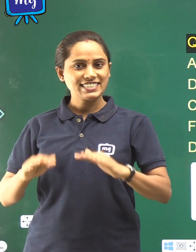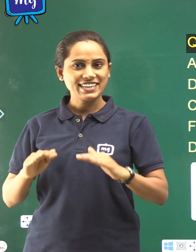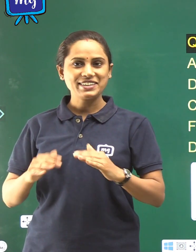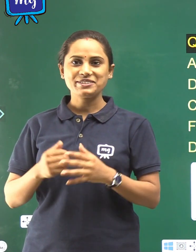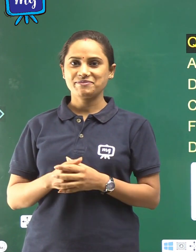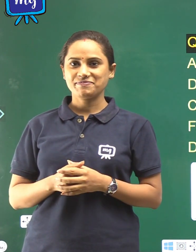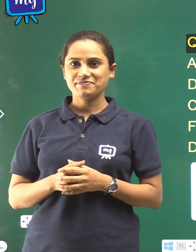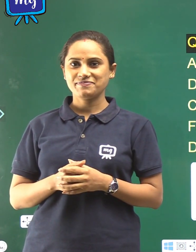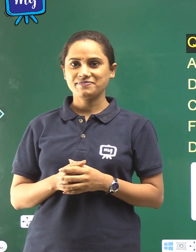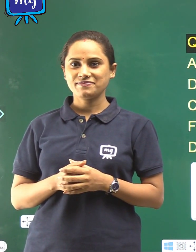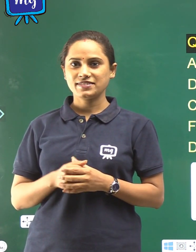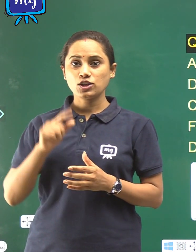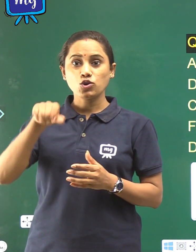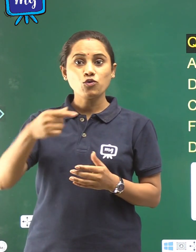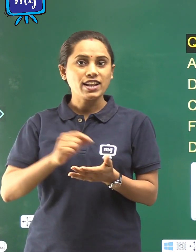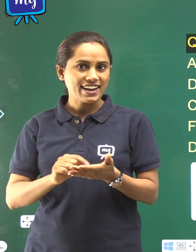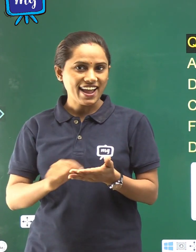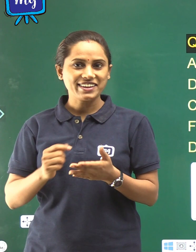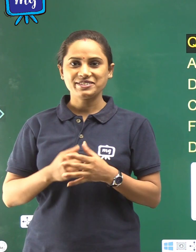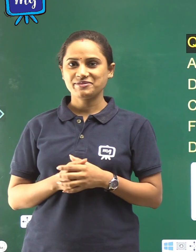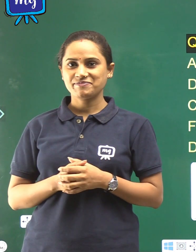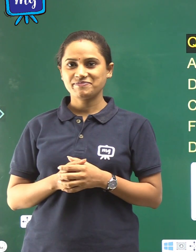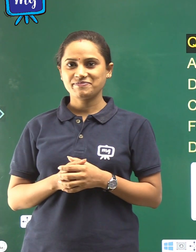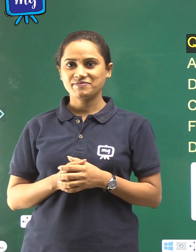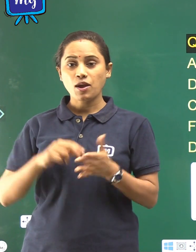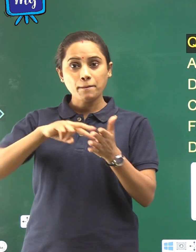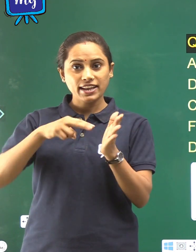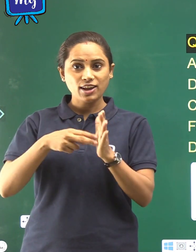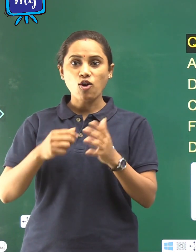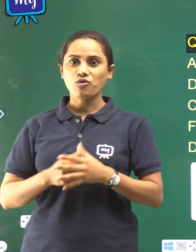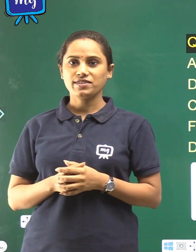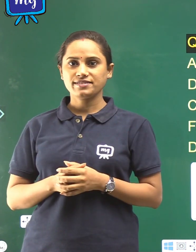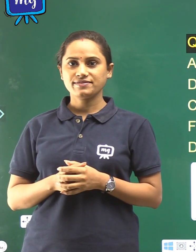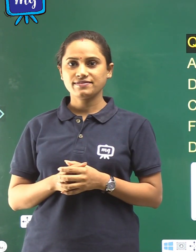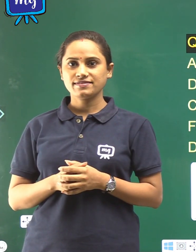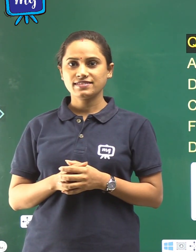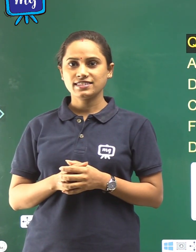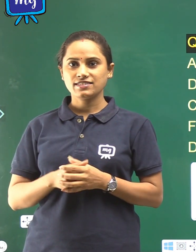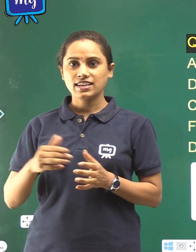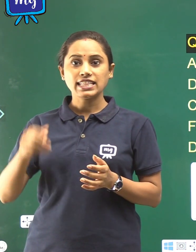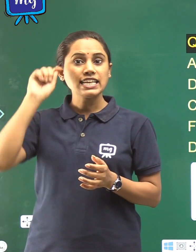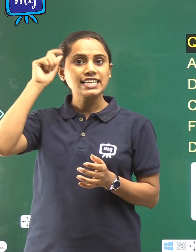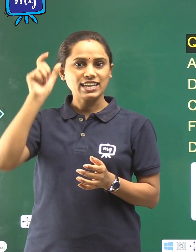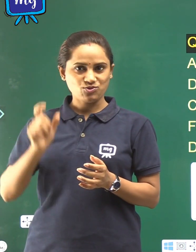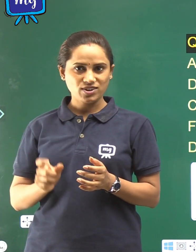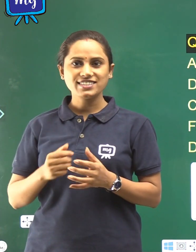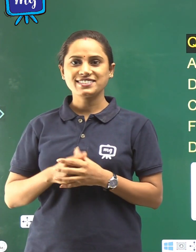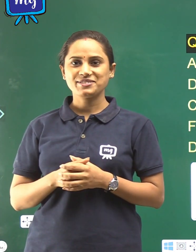Children, you will write meaning of these English